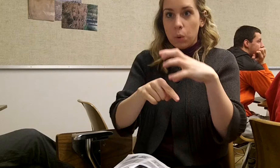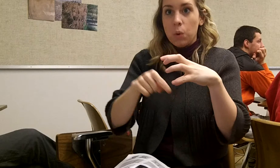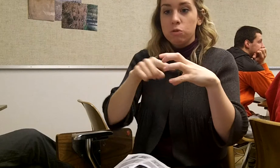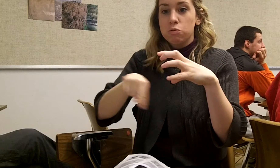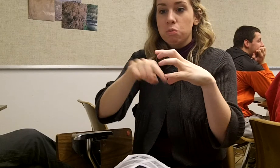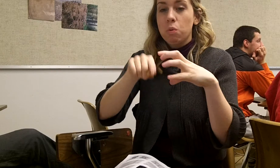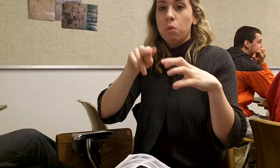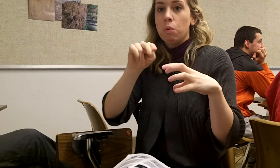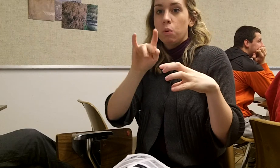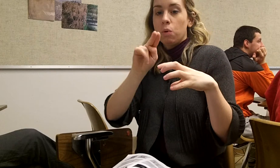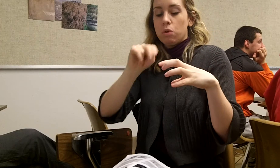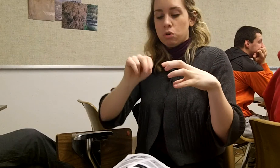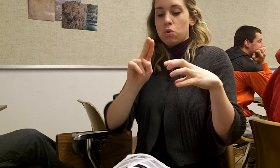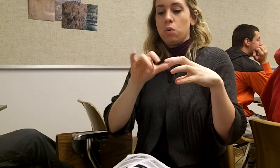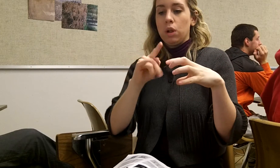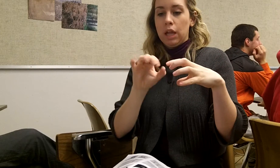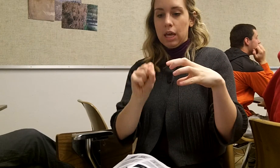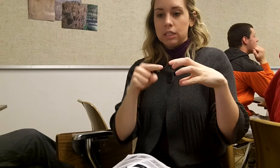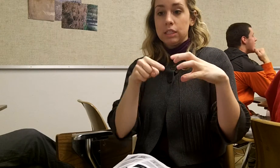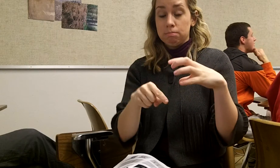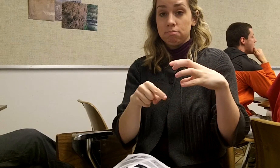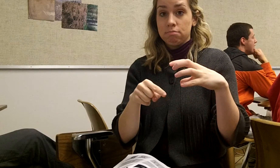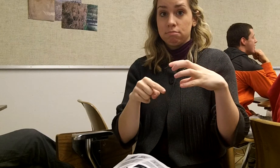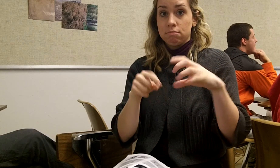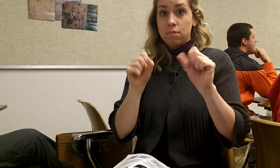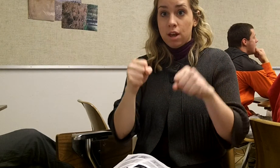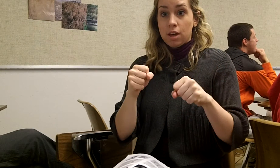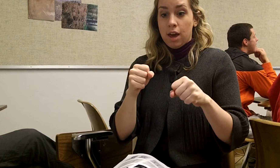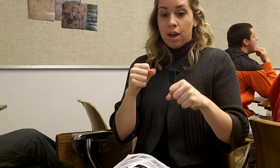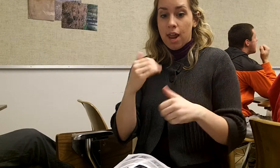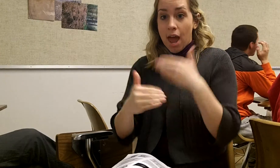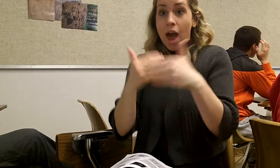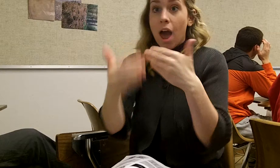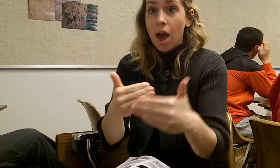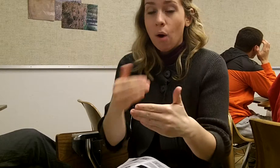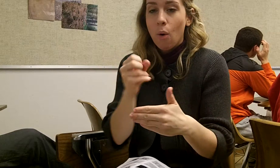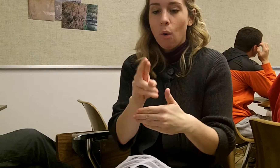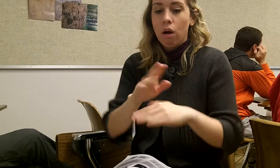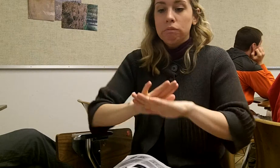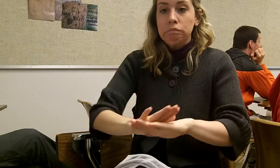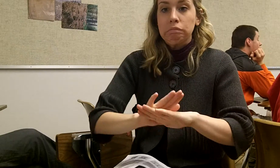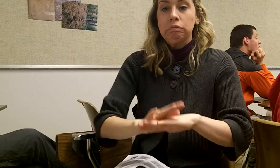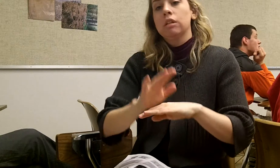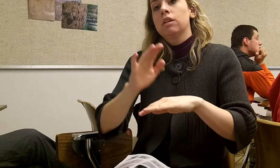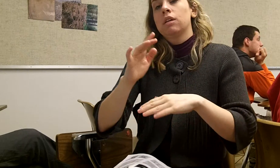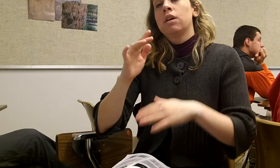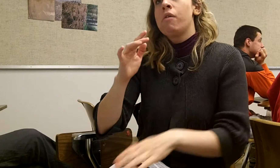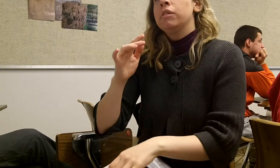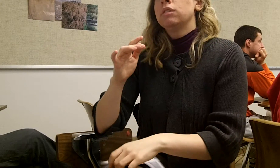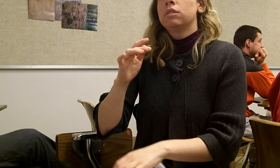or repress transcription depending on what the target genes are. All the other activation pathways we've talked about